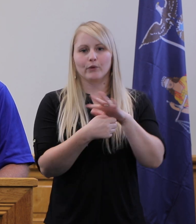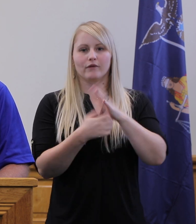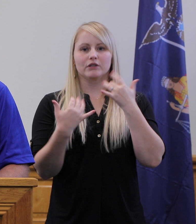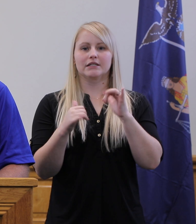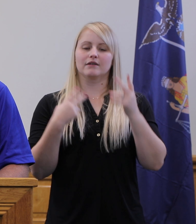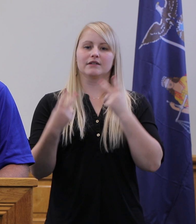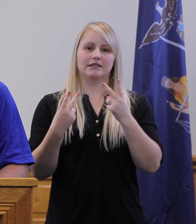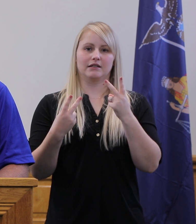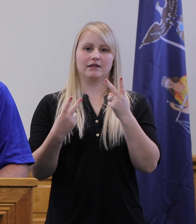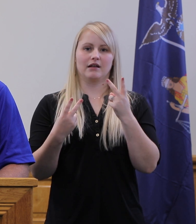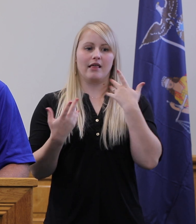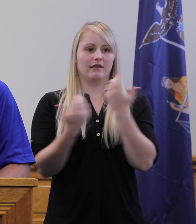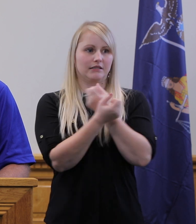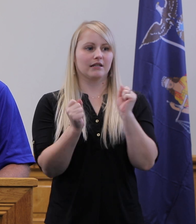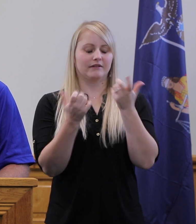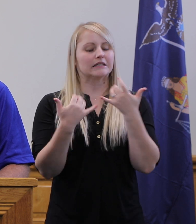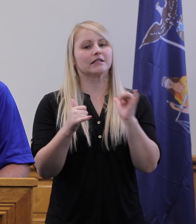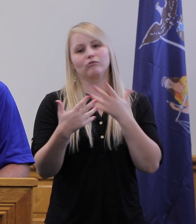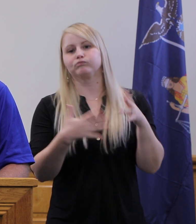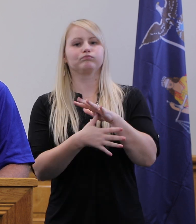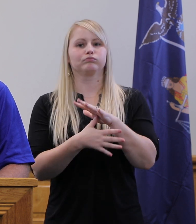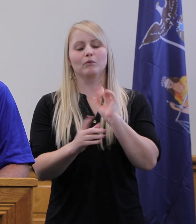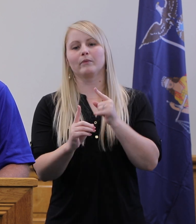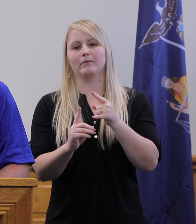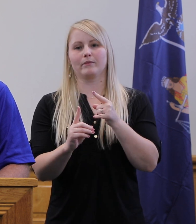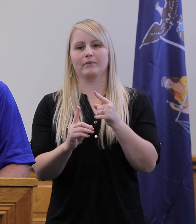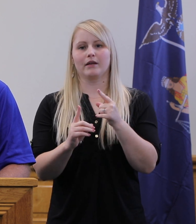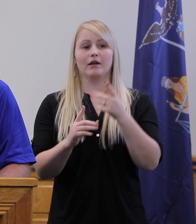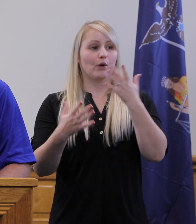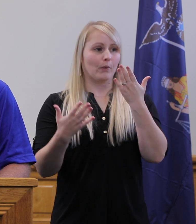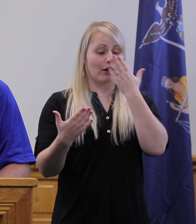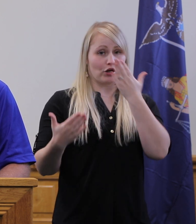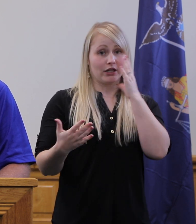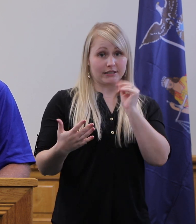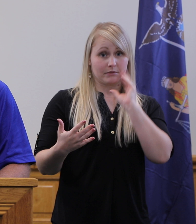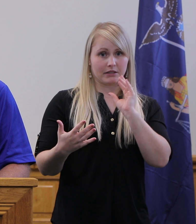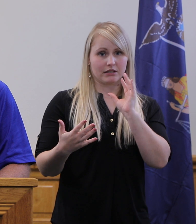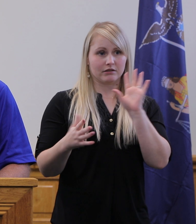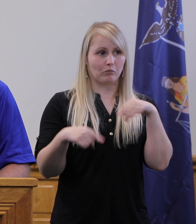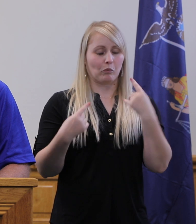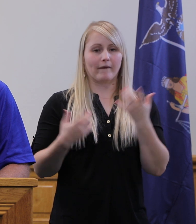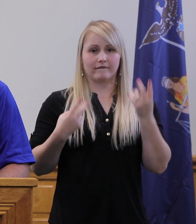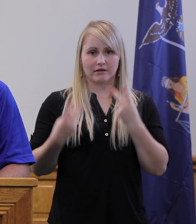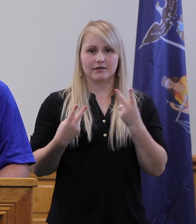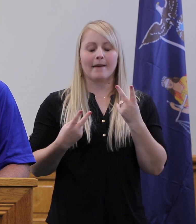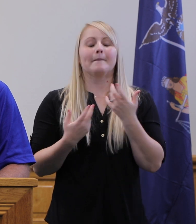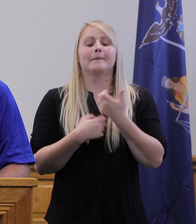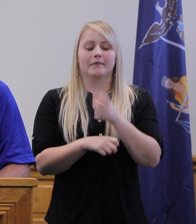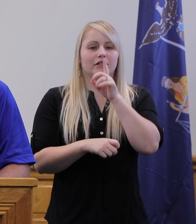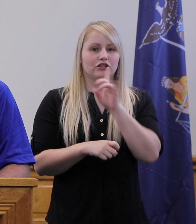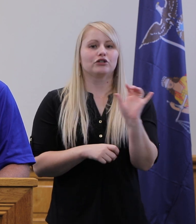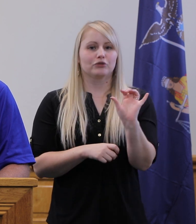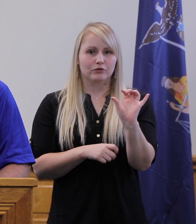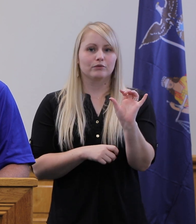visitors remain our priority. We want people to have a good experience while they're here, but we also want to make sure they're doing what we can